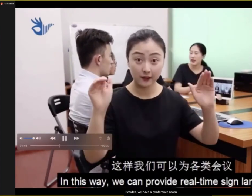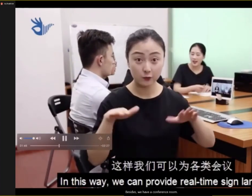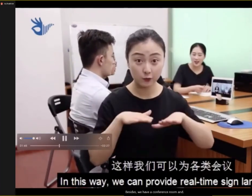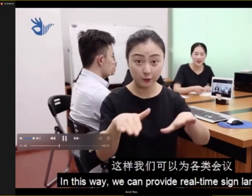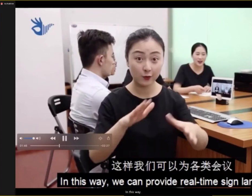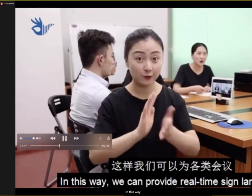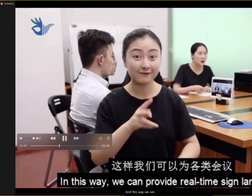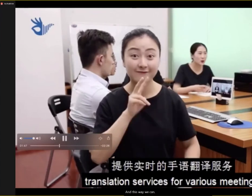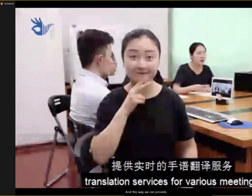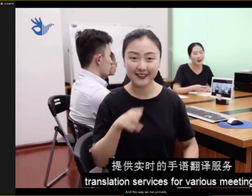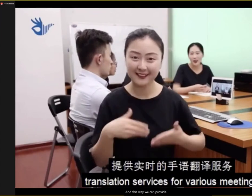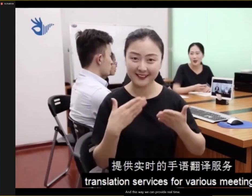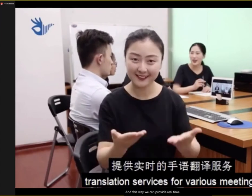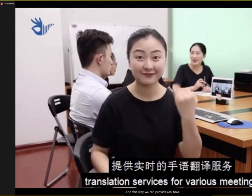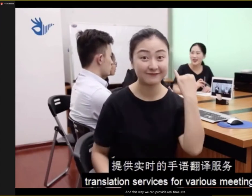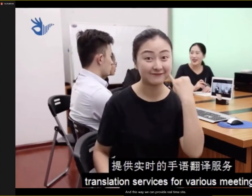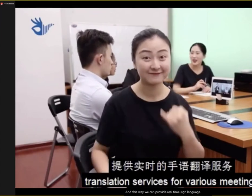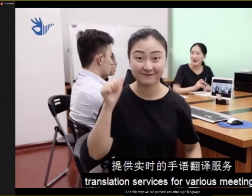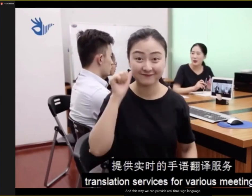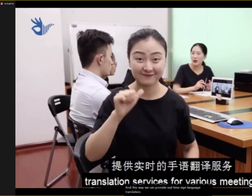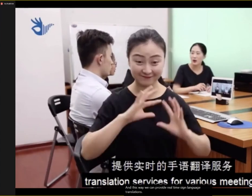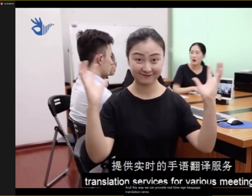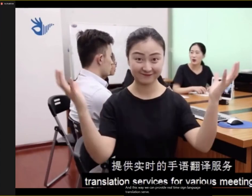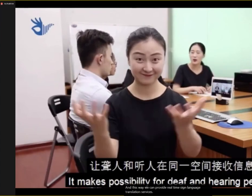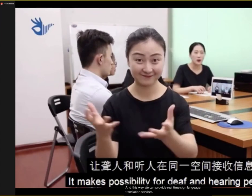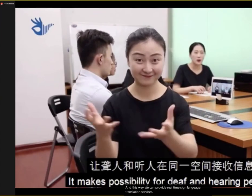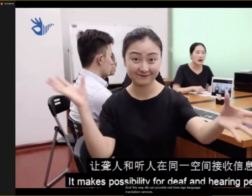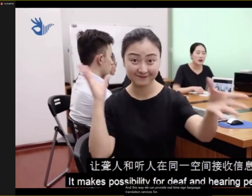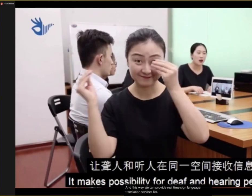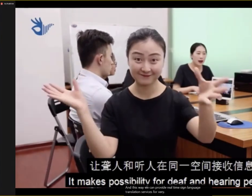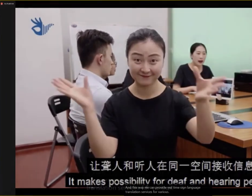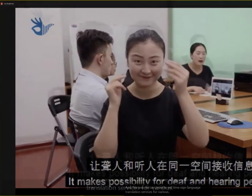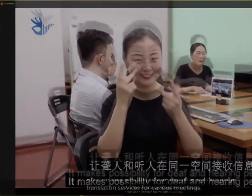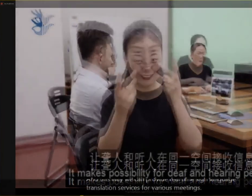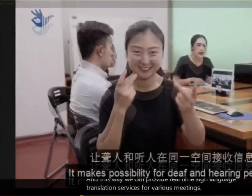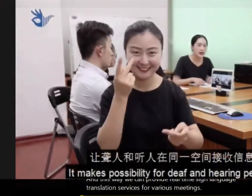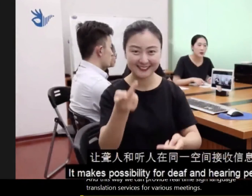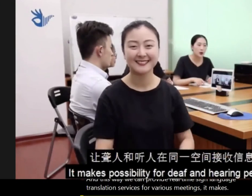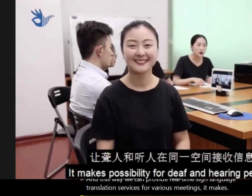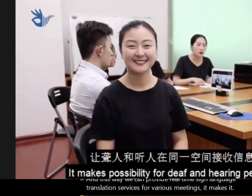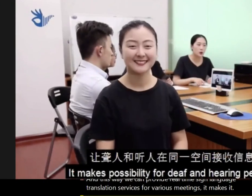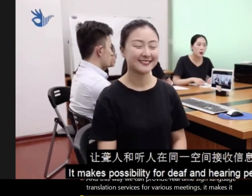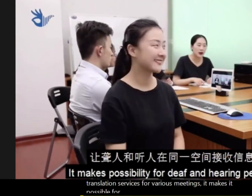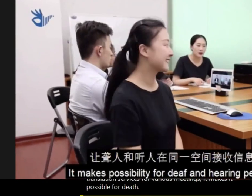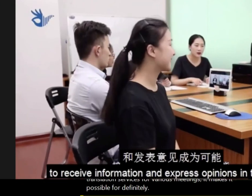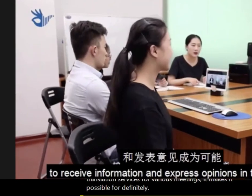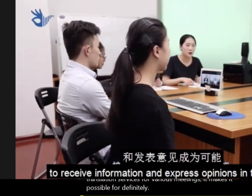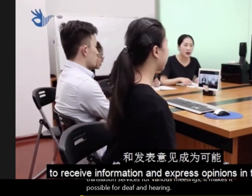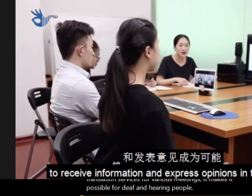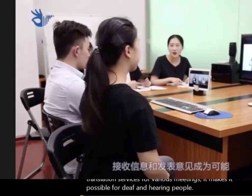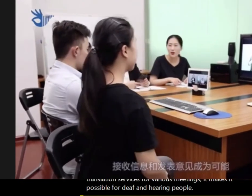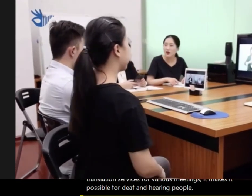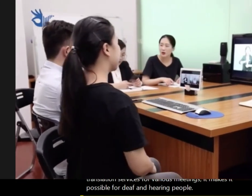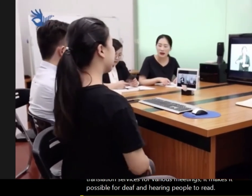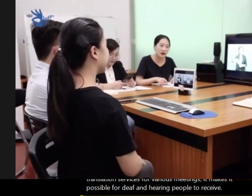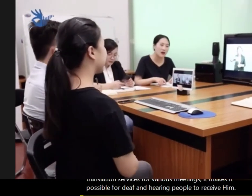In this way, we can provide real-time sign language translation services for various meetings. It makes it possible for deaf and hearing people